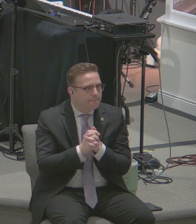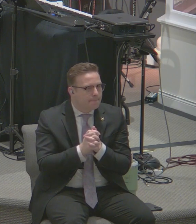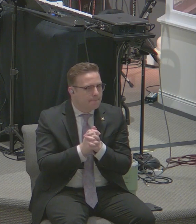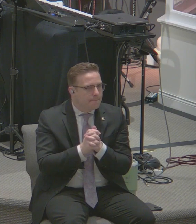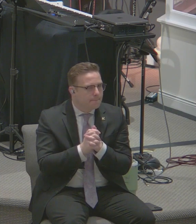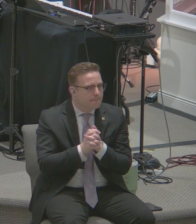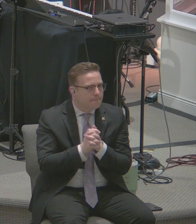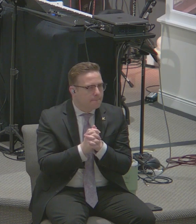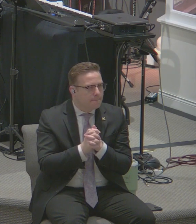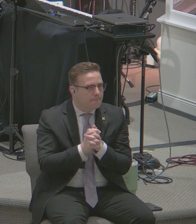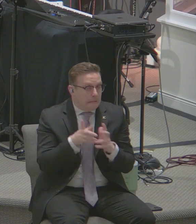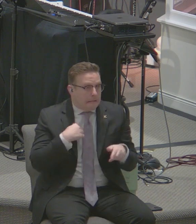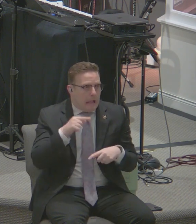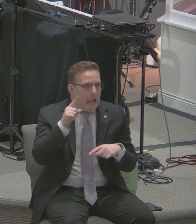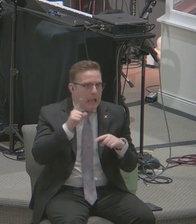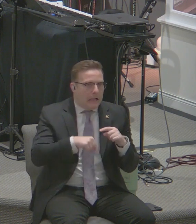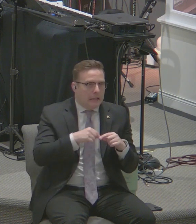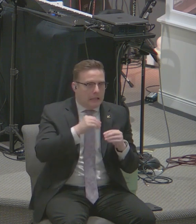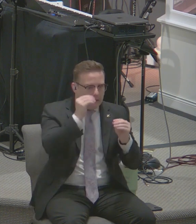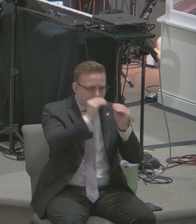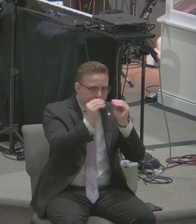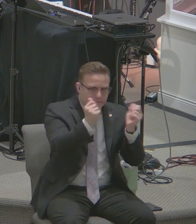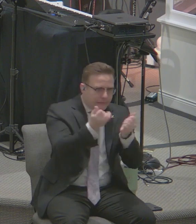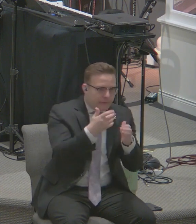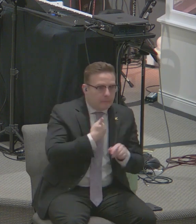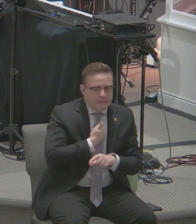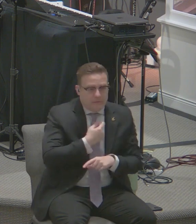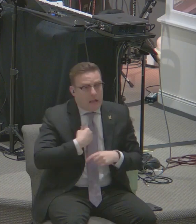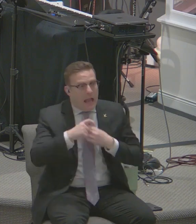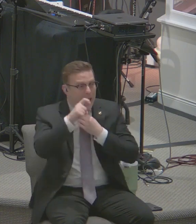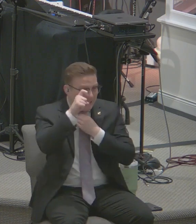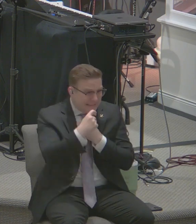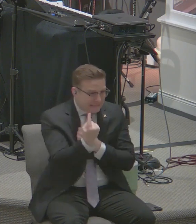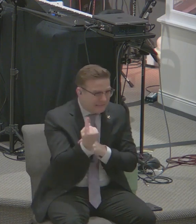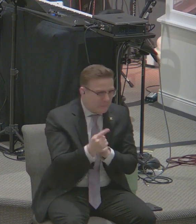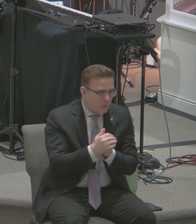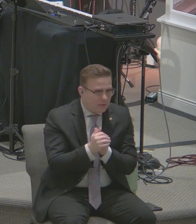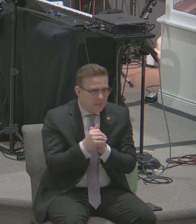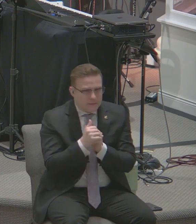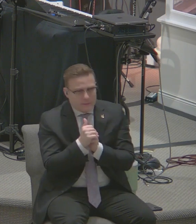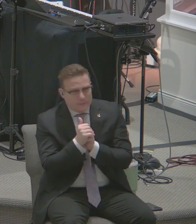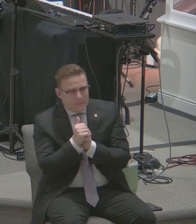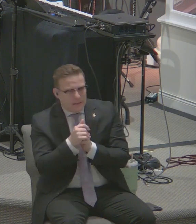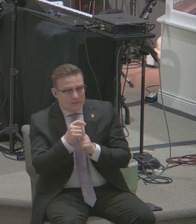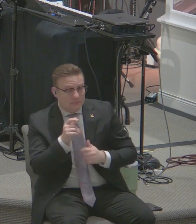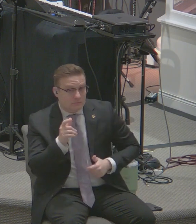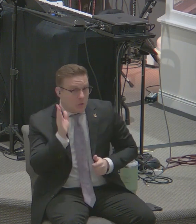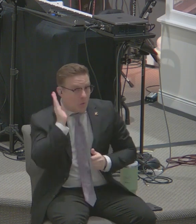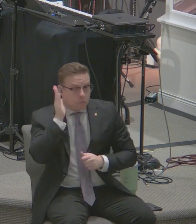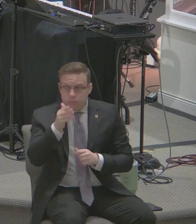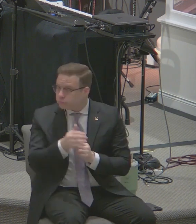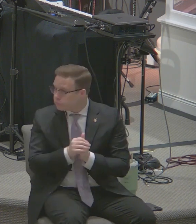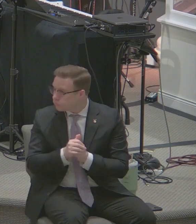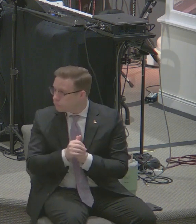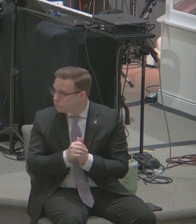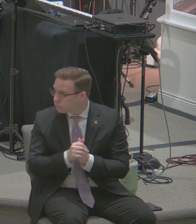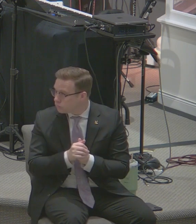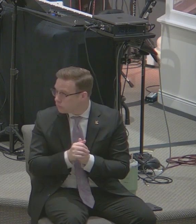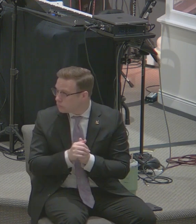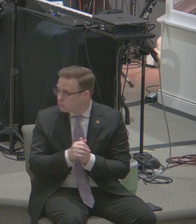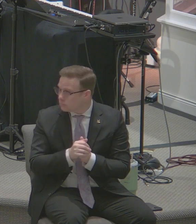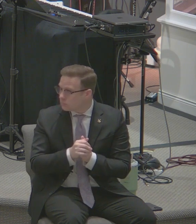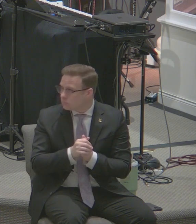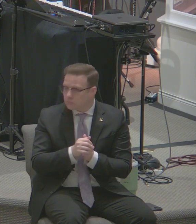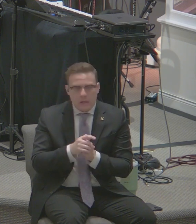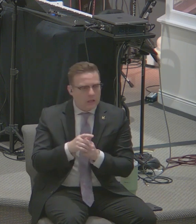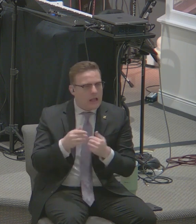And I can't figure everything out for myself. I need someone who's got some